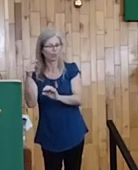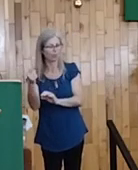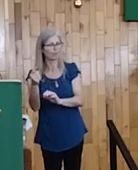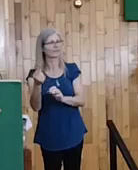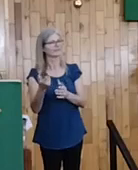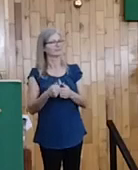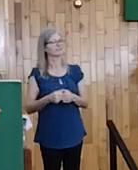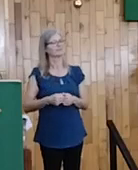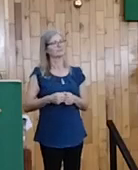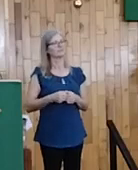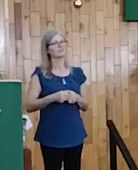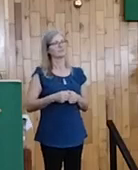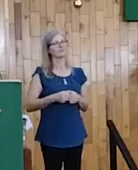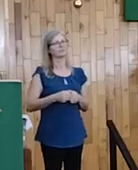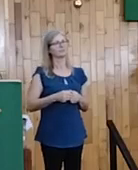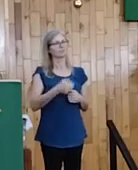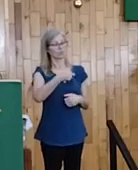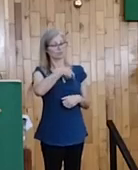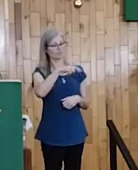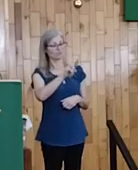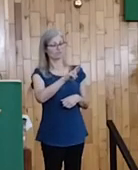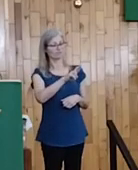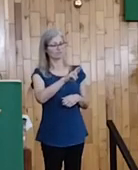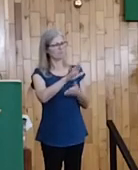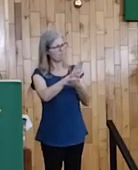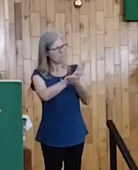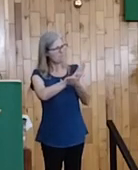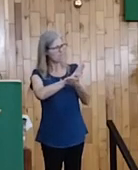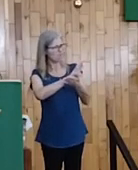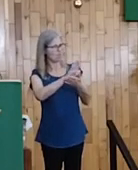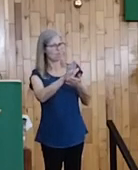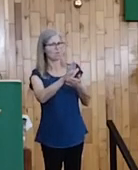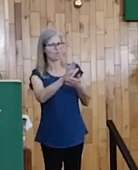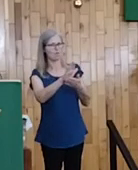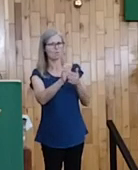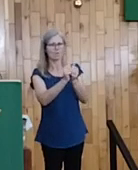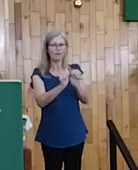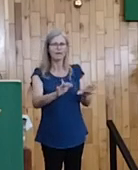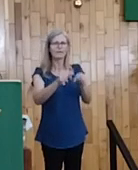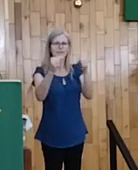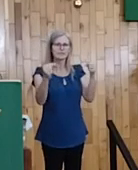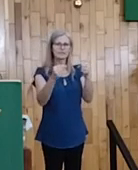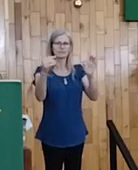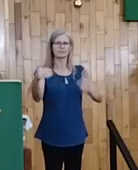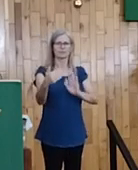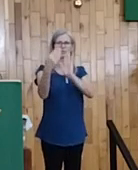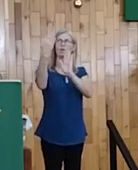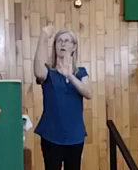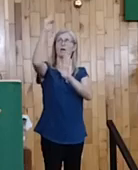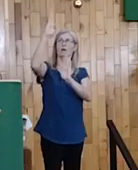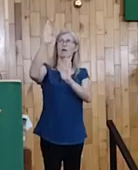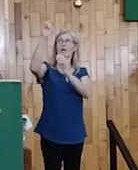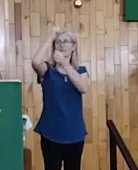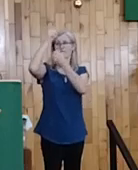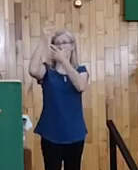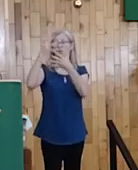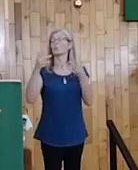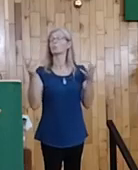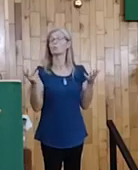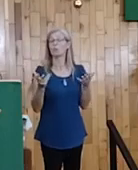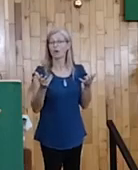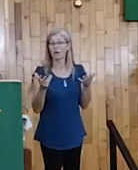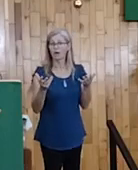yourselves. Religion that is pure and undefiled before God and the Father is this: